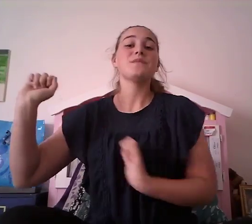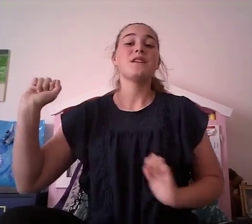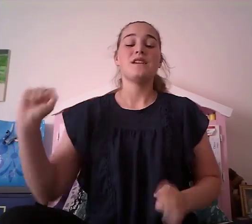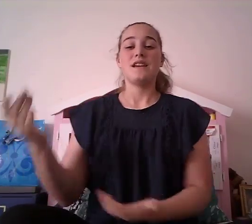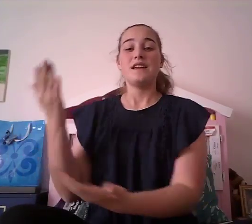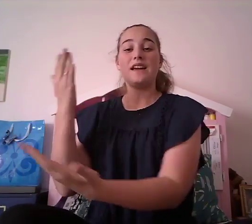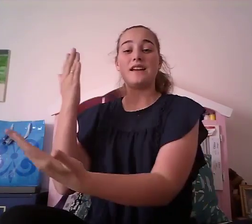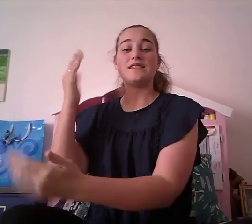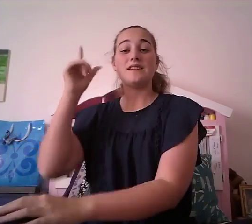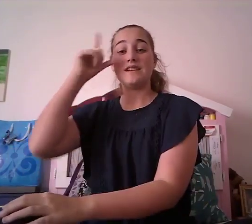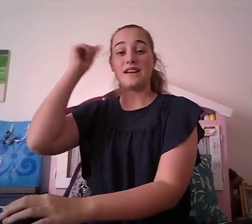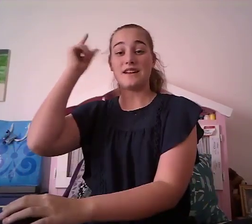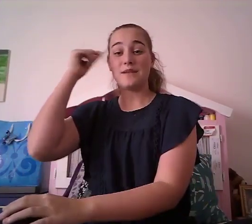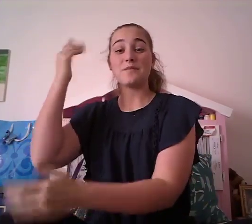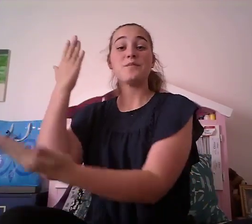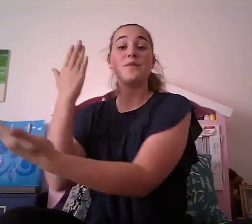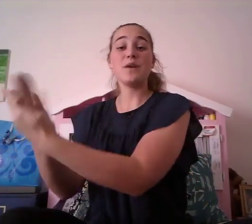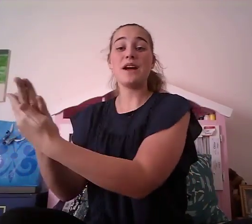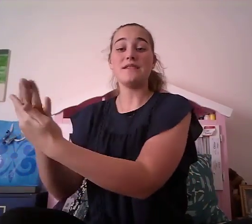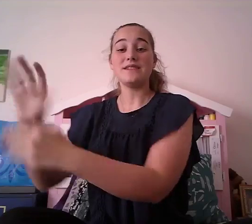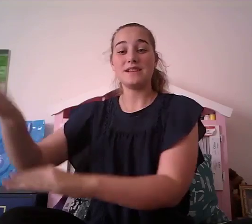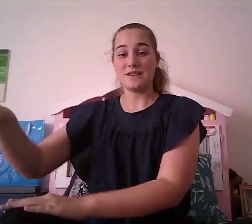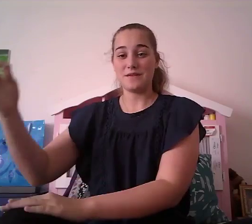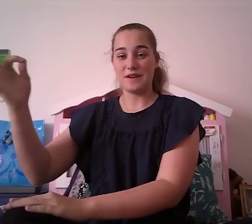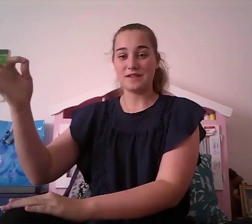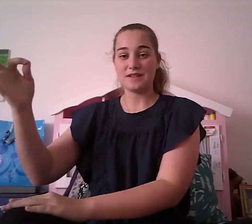And Gallaudet arrives in France.